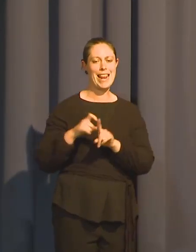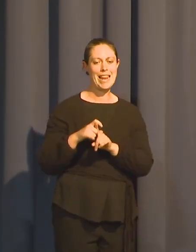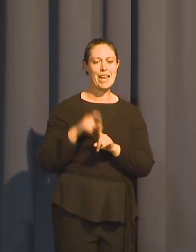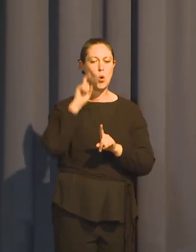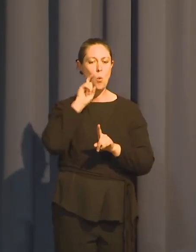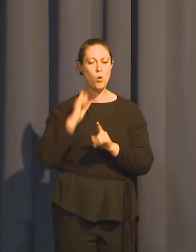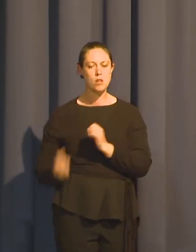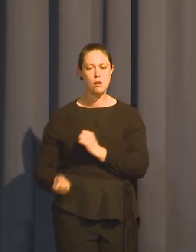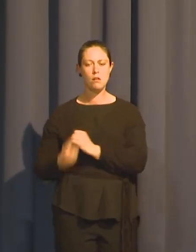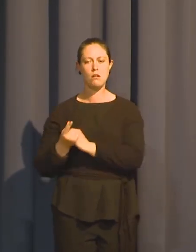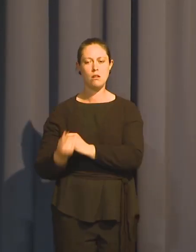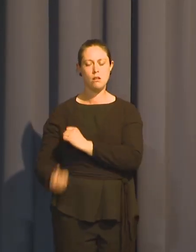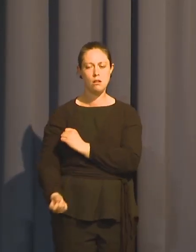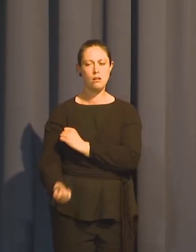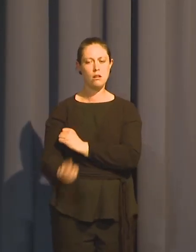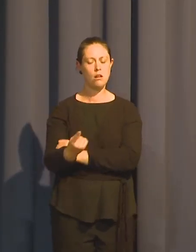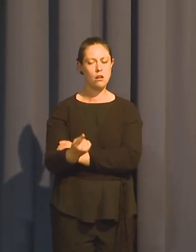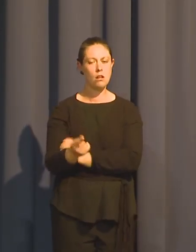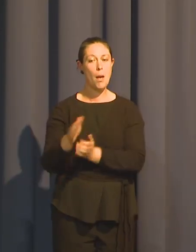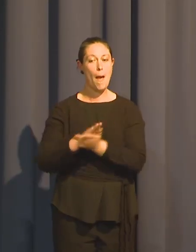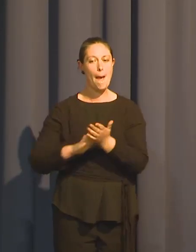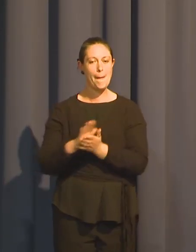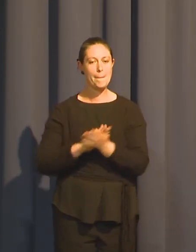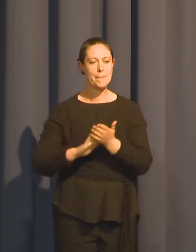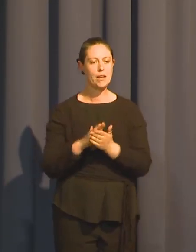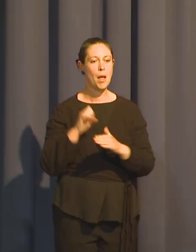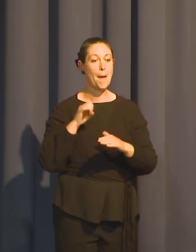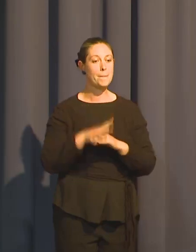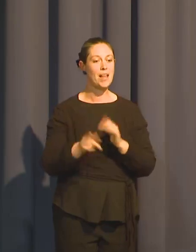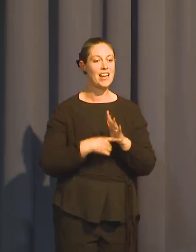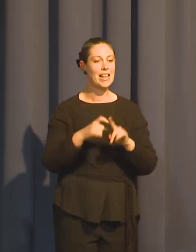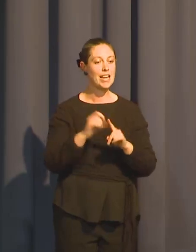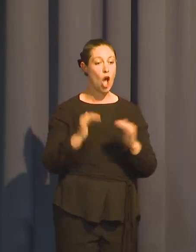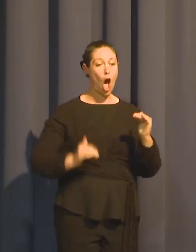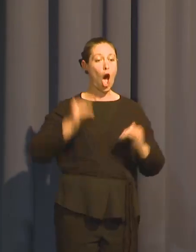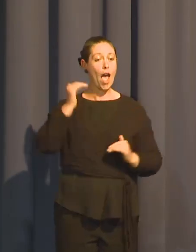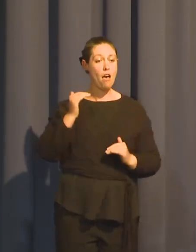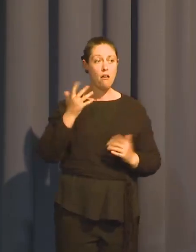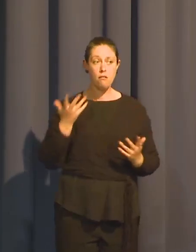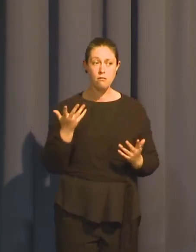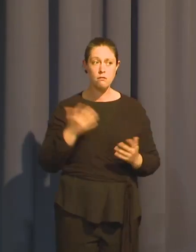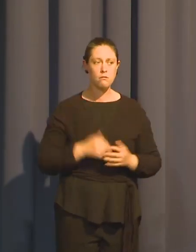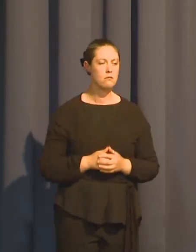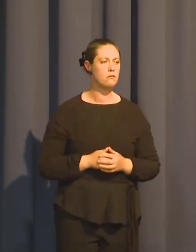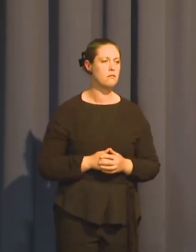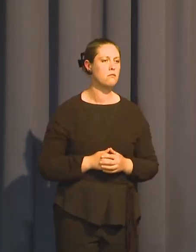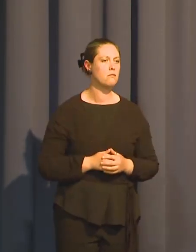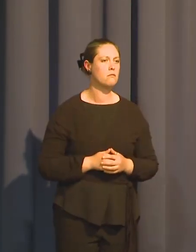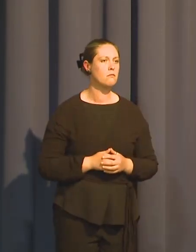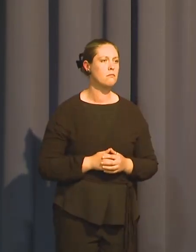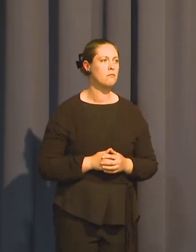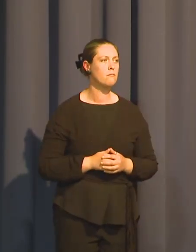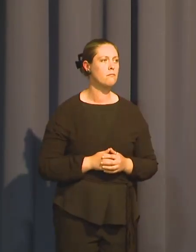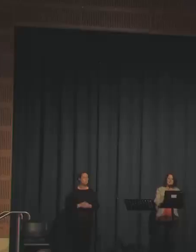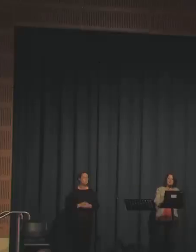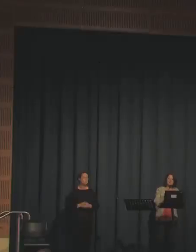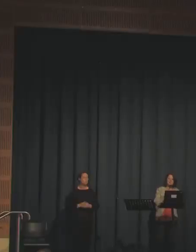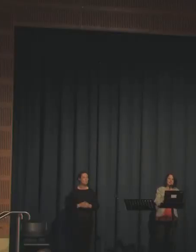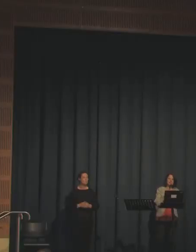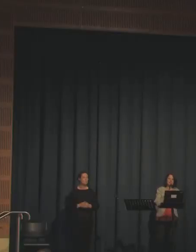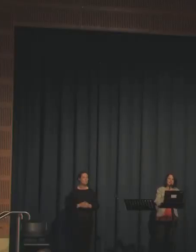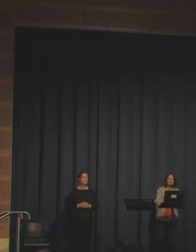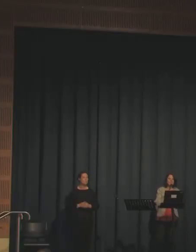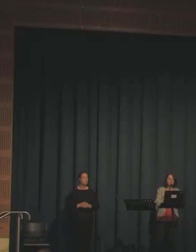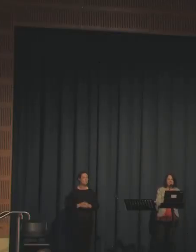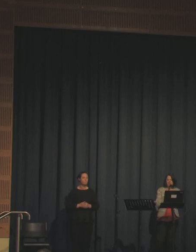in the water supply have any impact on the blood lead levels? So overall, we didn't find an